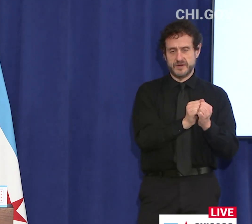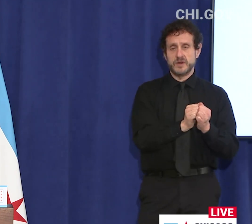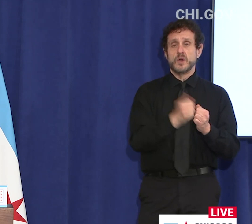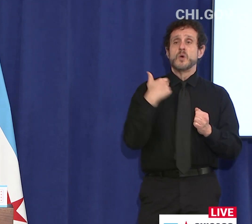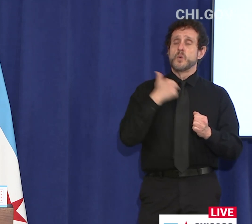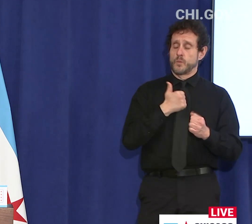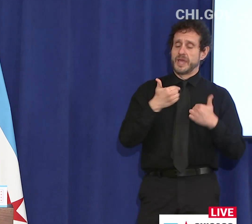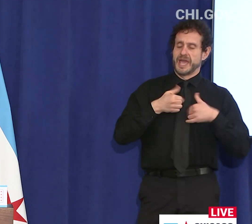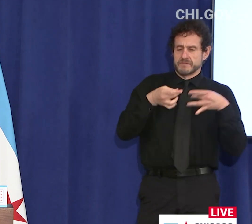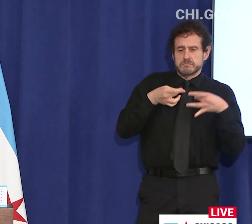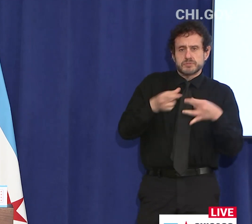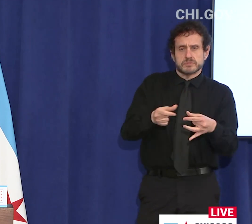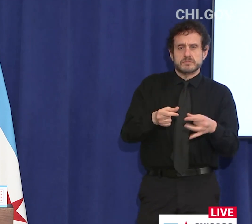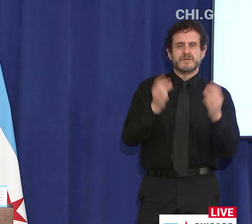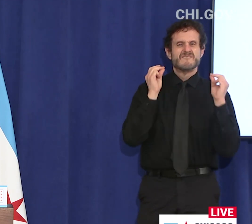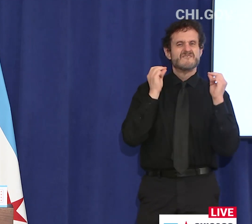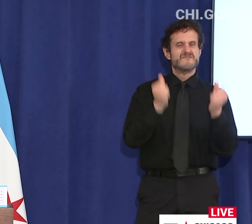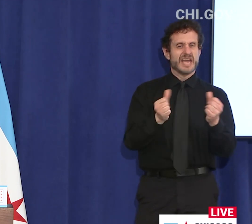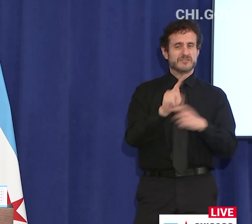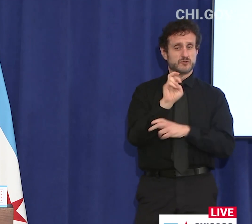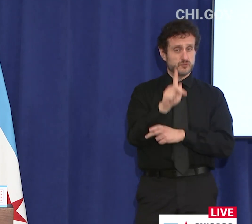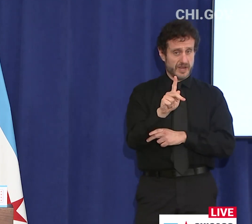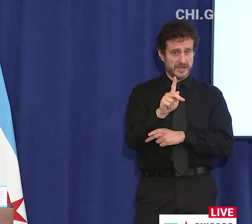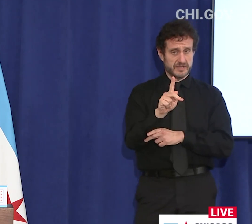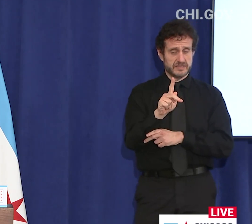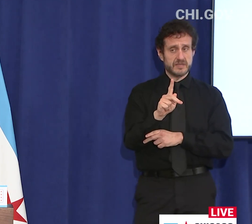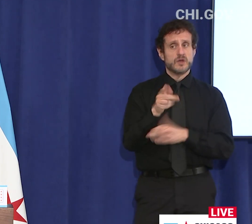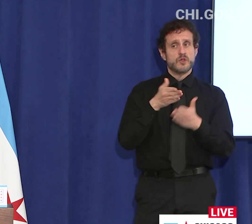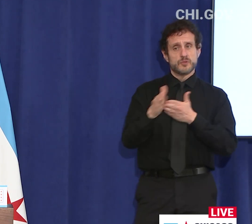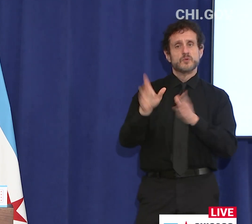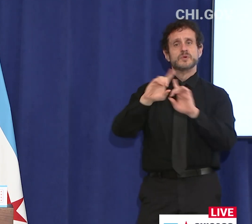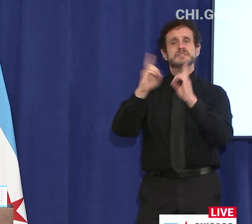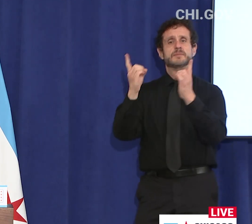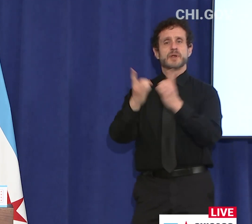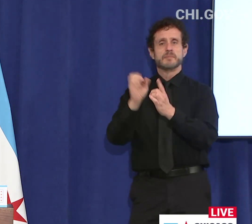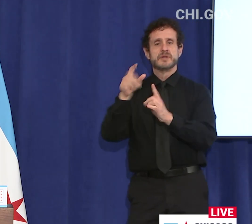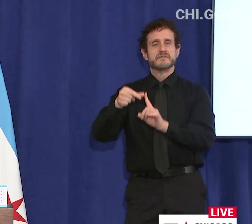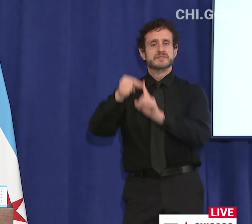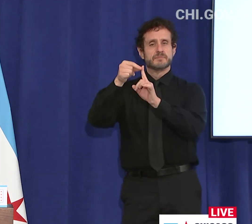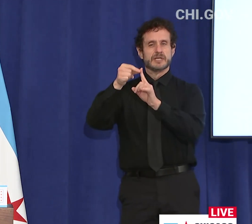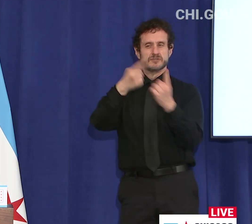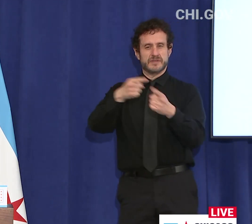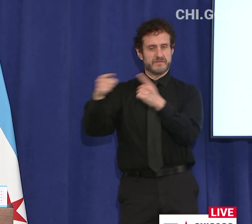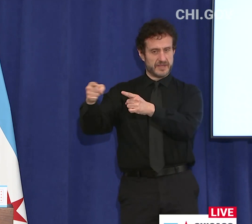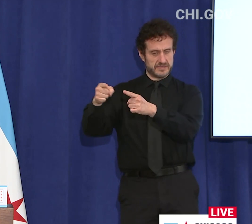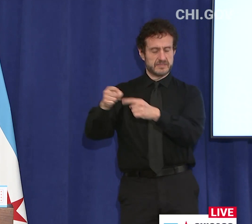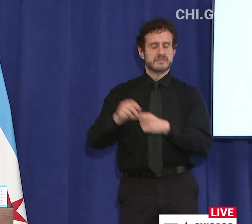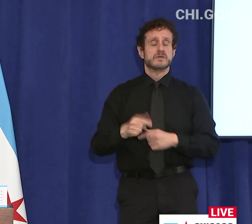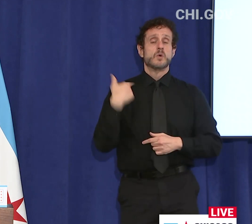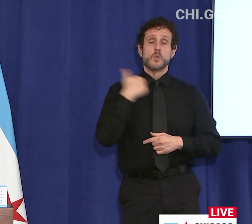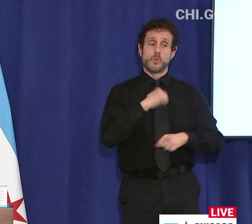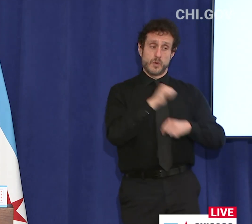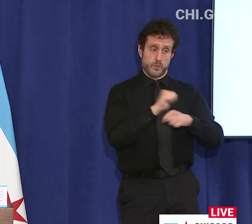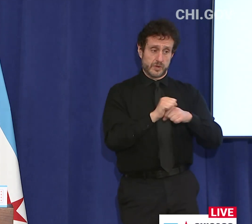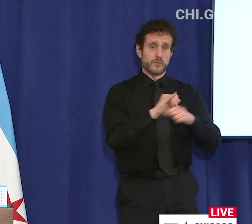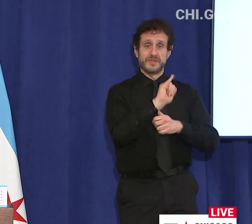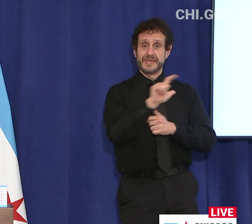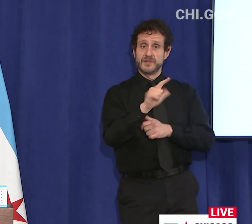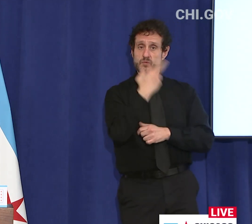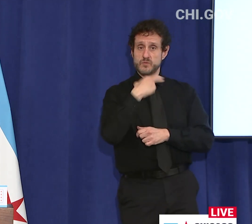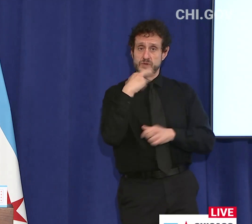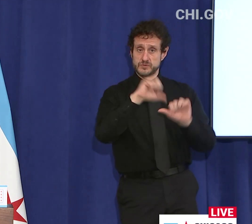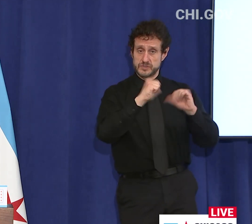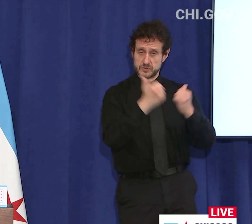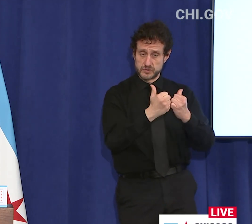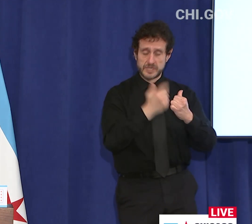allowing through the Department of Special Events. But we've been working with the Illinois Restaurant Association and a lot of